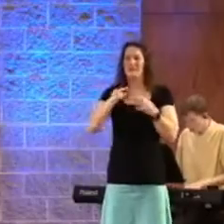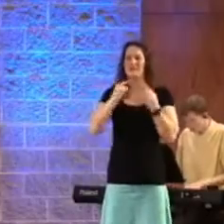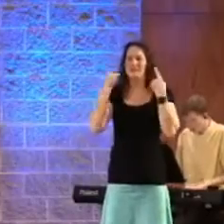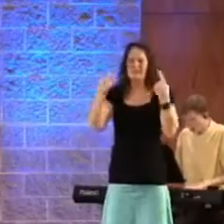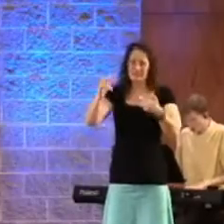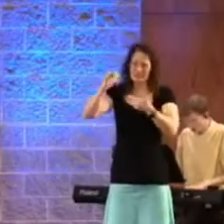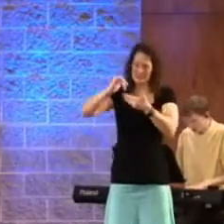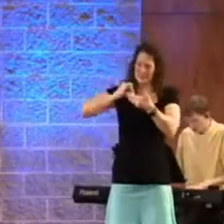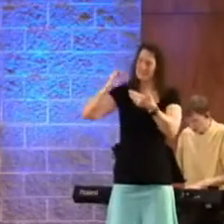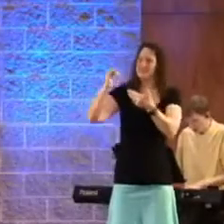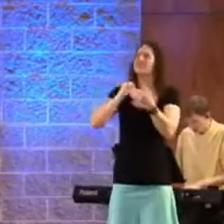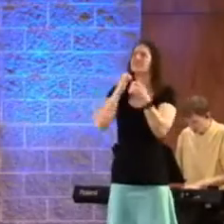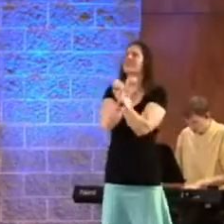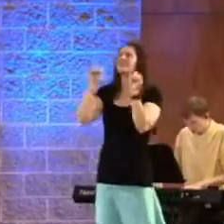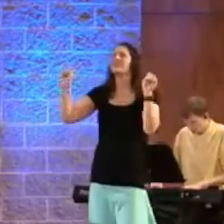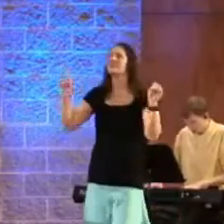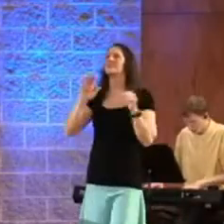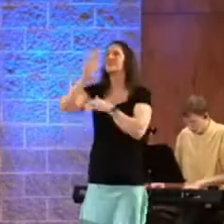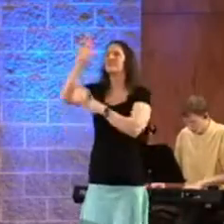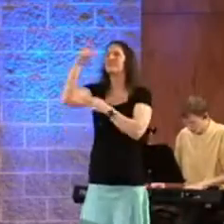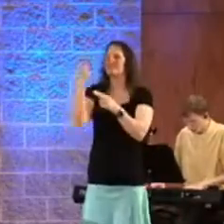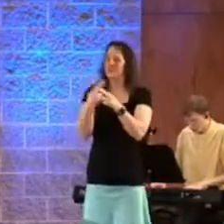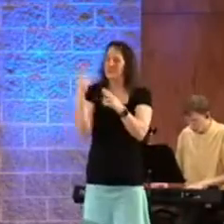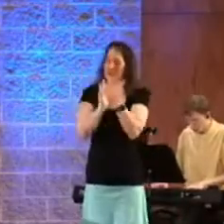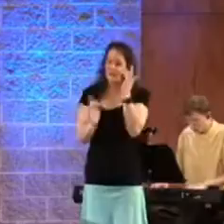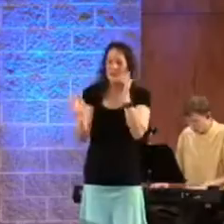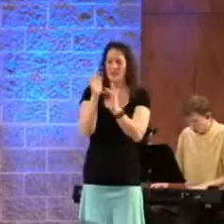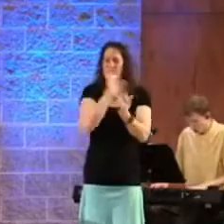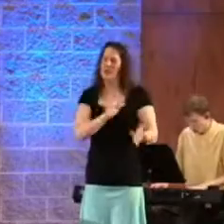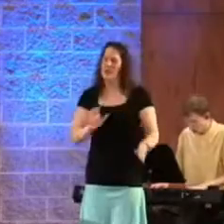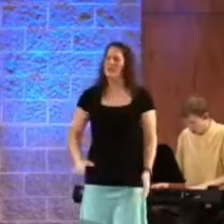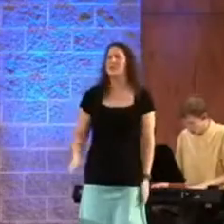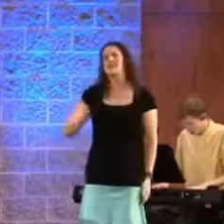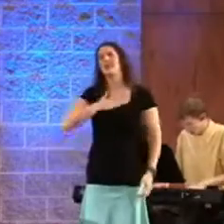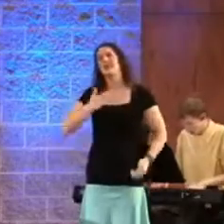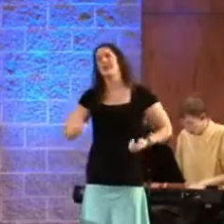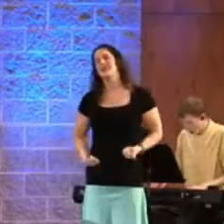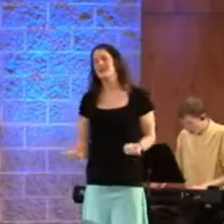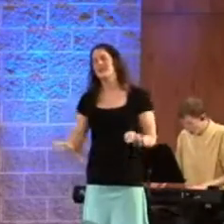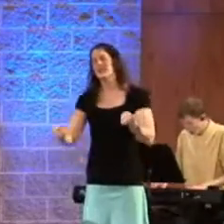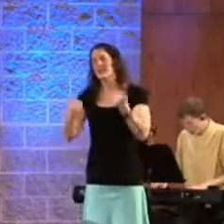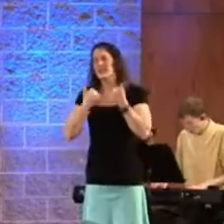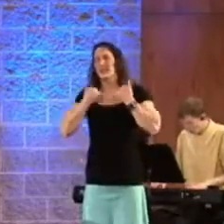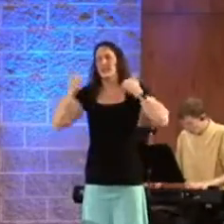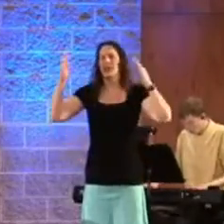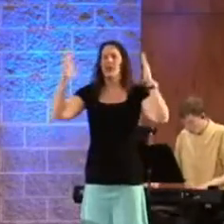salvation in your name, Jesus Christ, my living